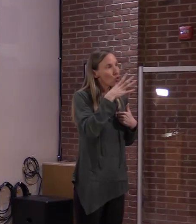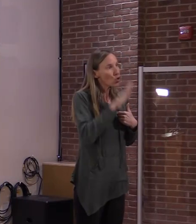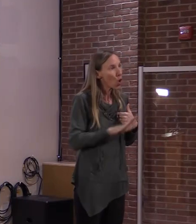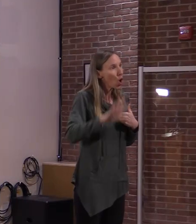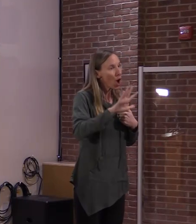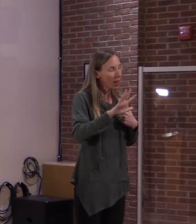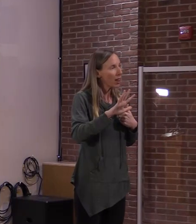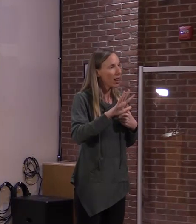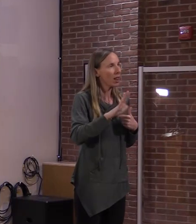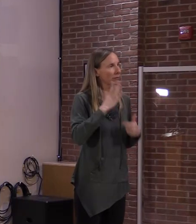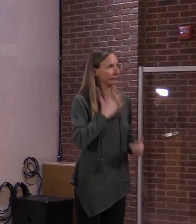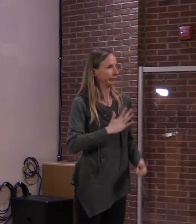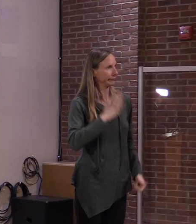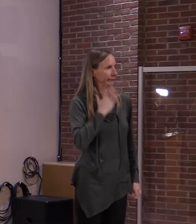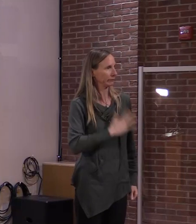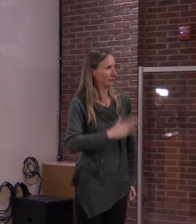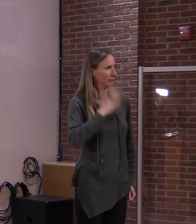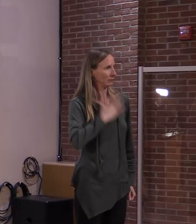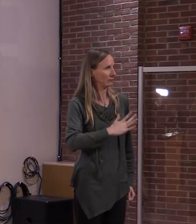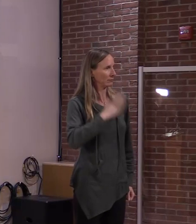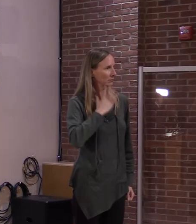state have been shortchanged.